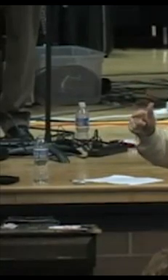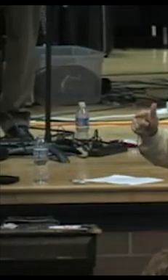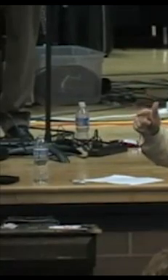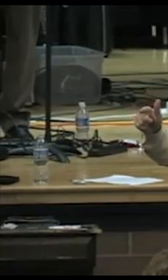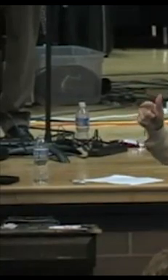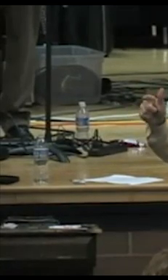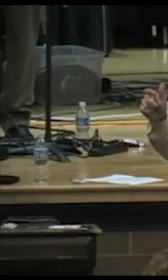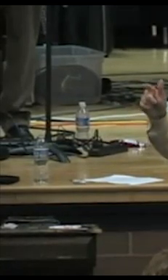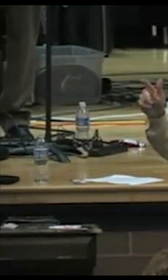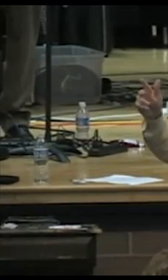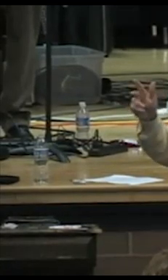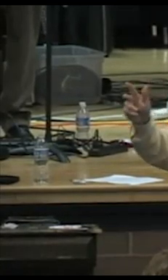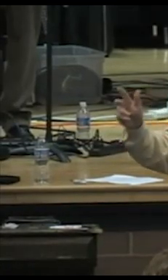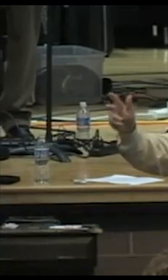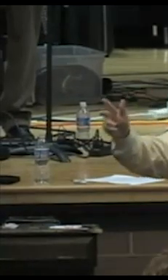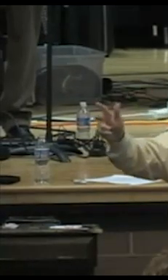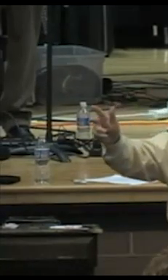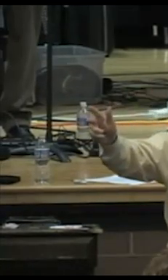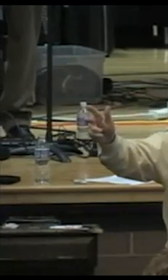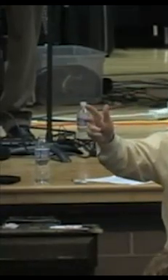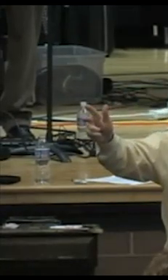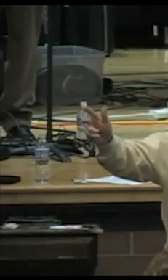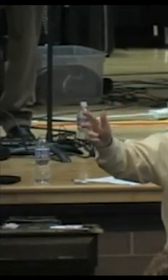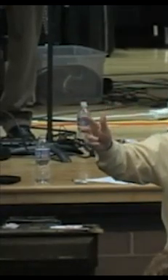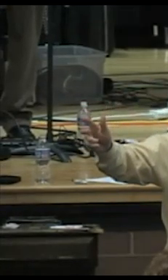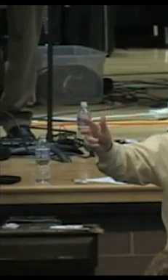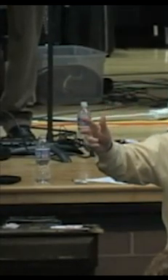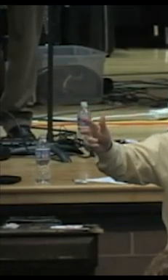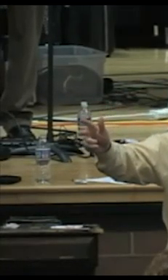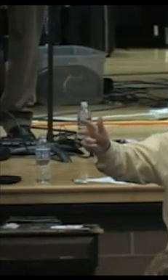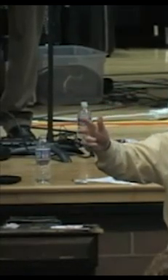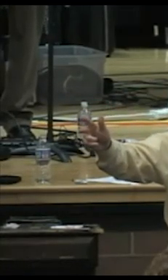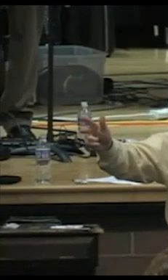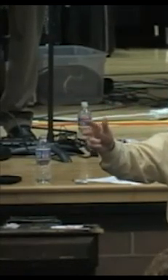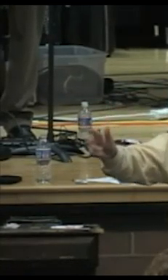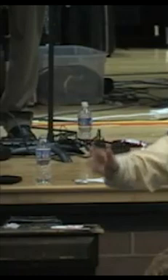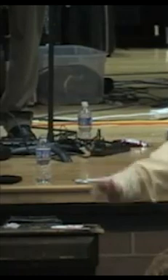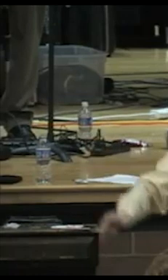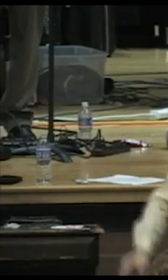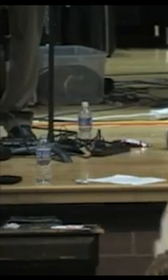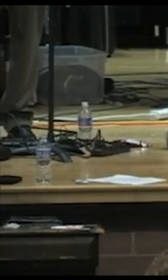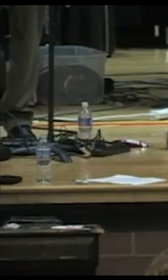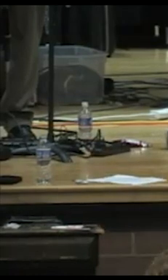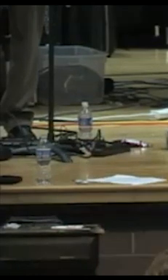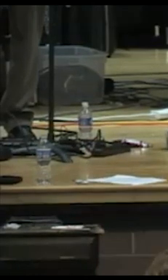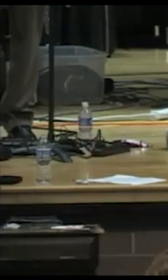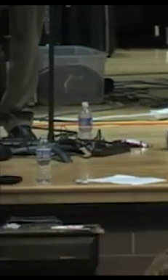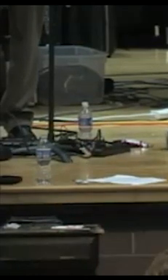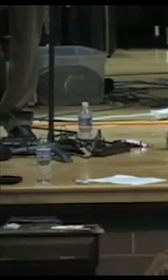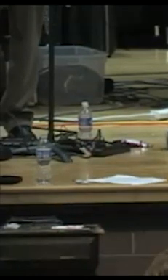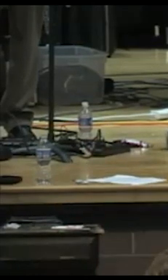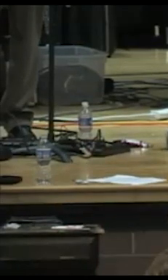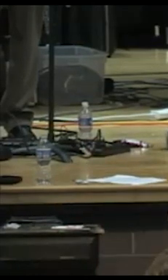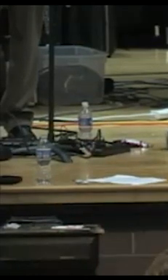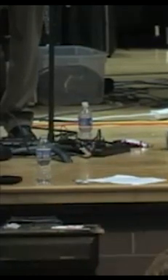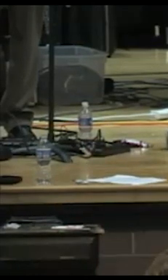prayer. And you're not going after the purposes of the people God called alongside of you.